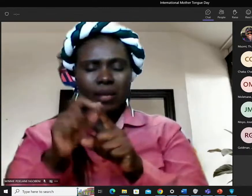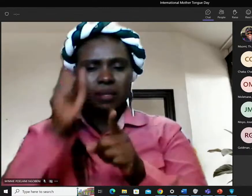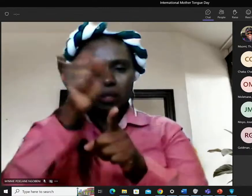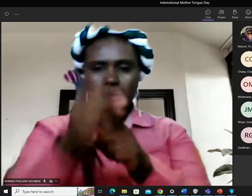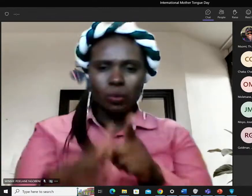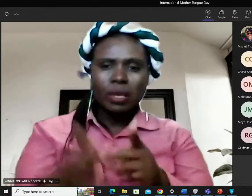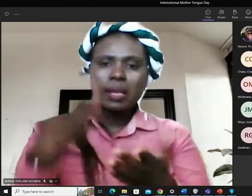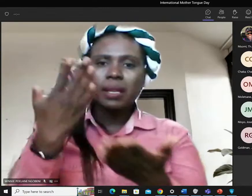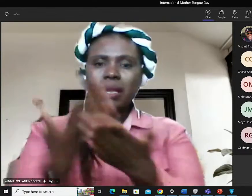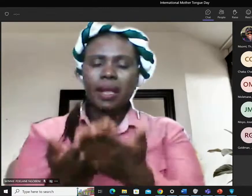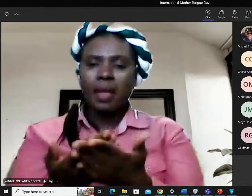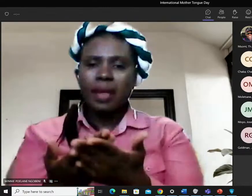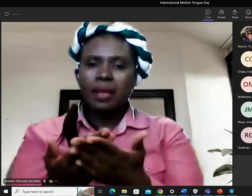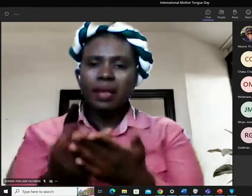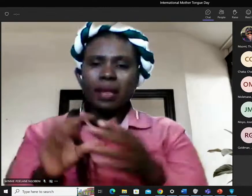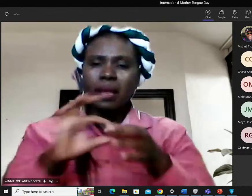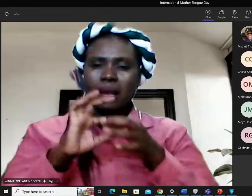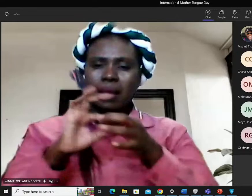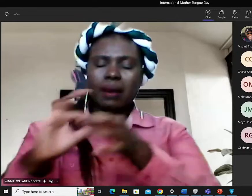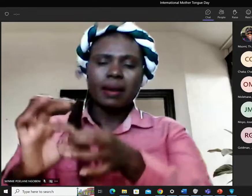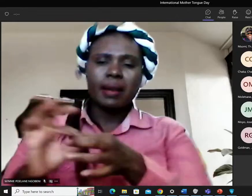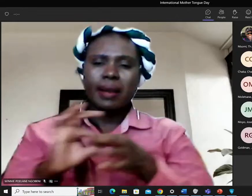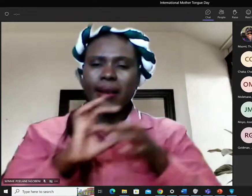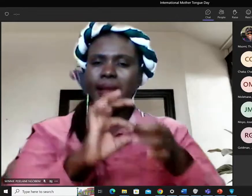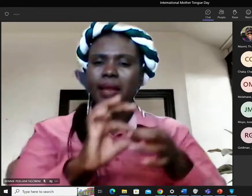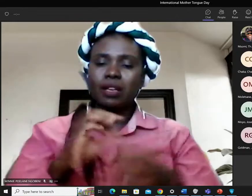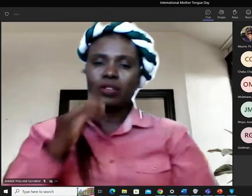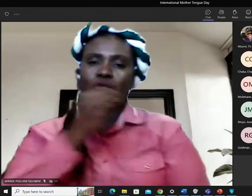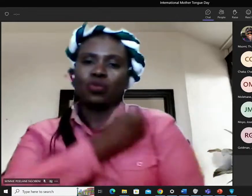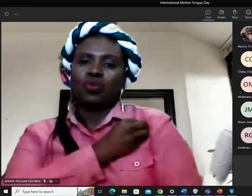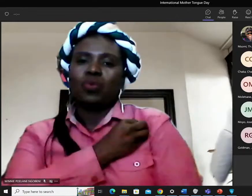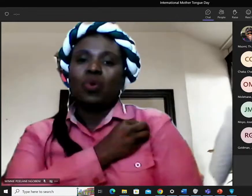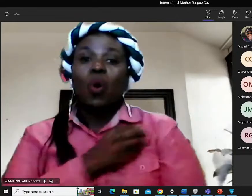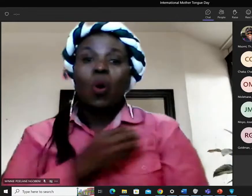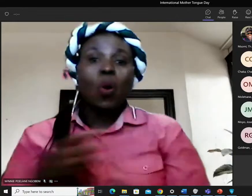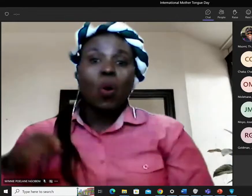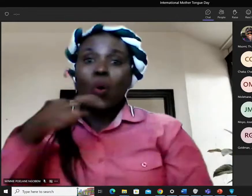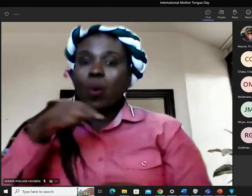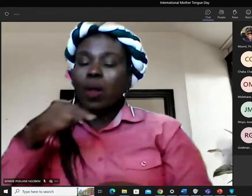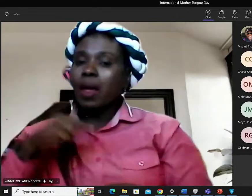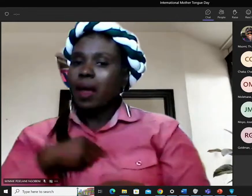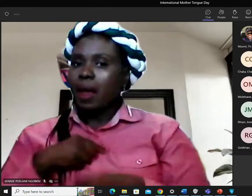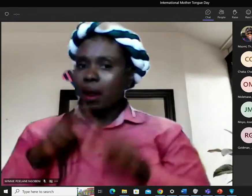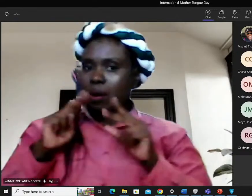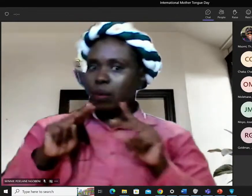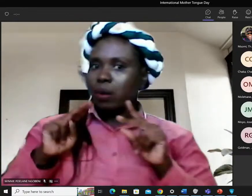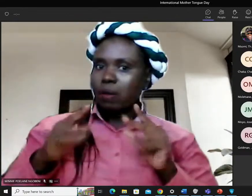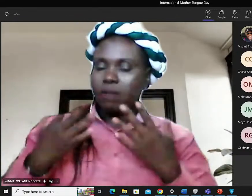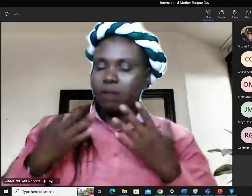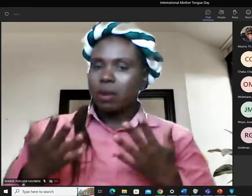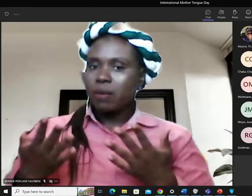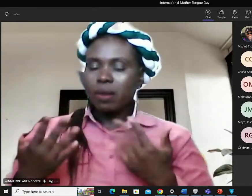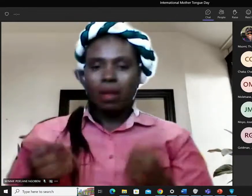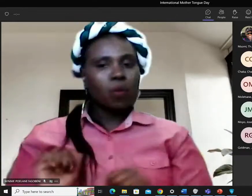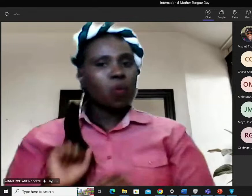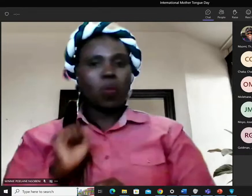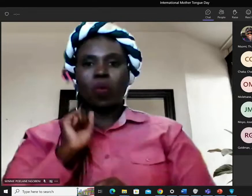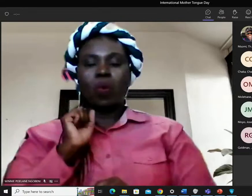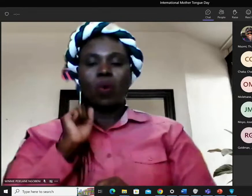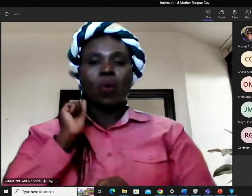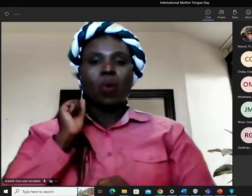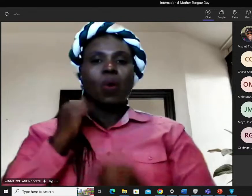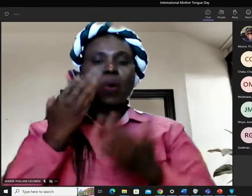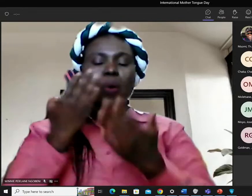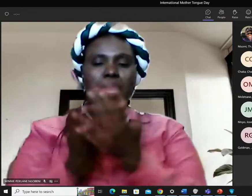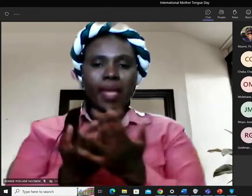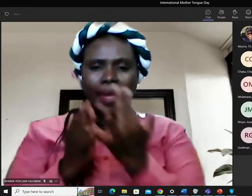actually not just looking at language for the sake of language. We are saying, let's simplify it, let's make it accessible, and then while